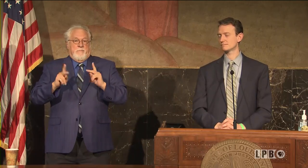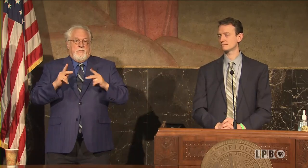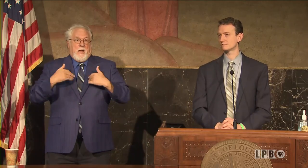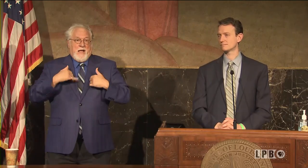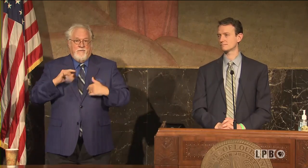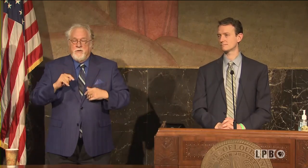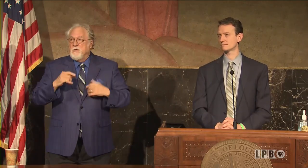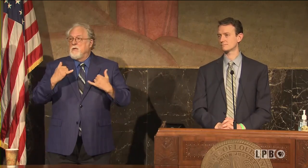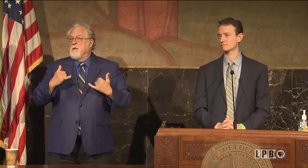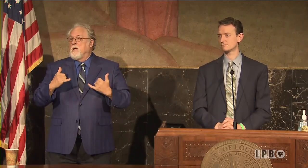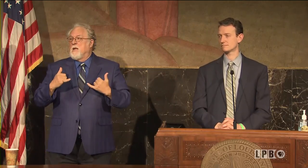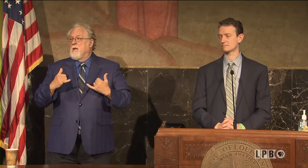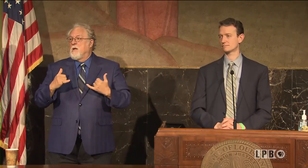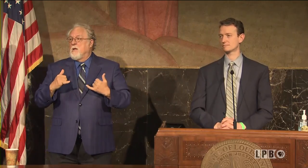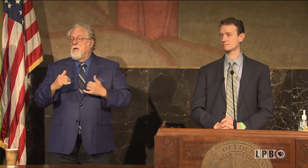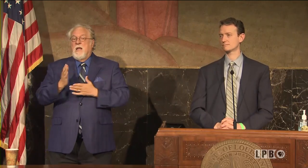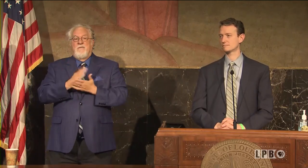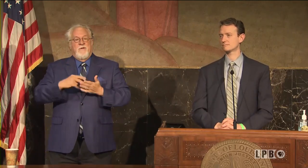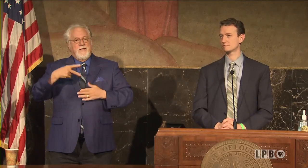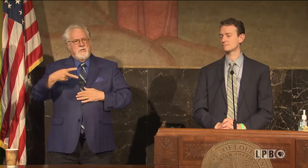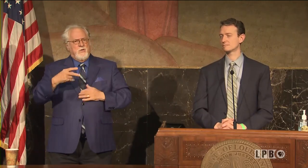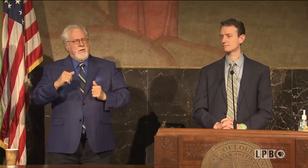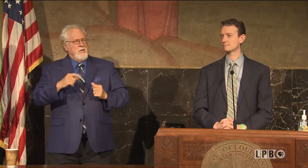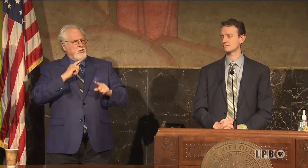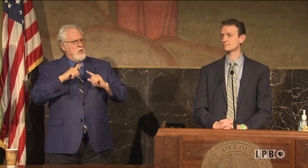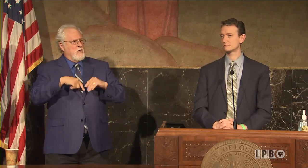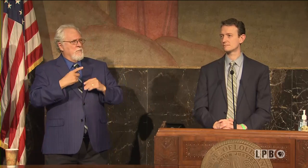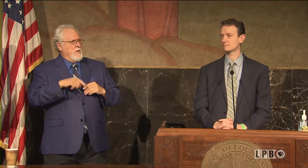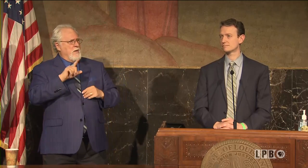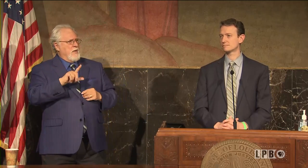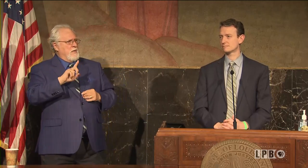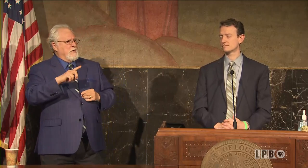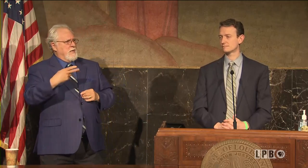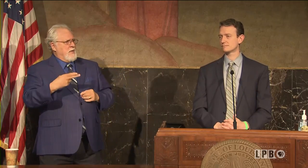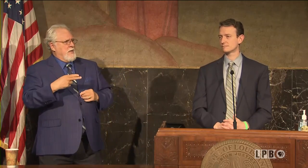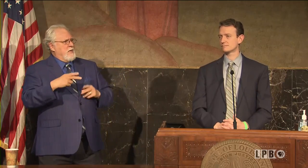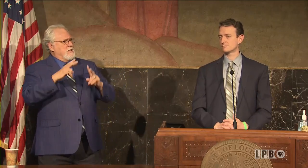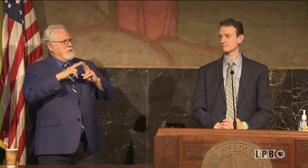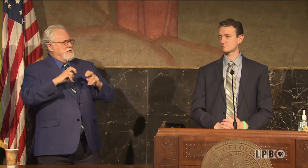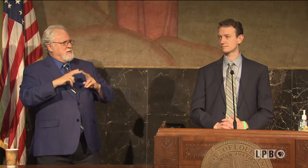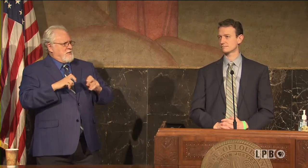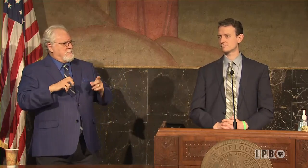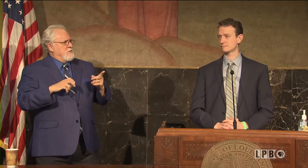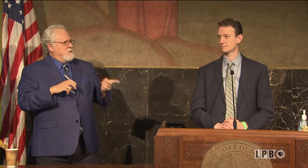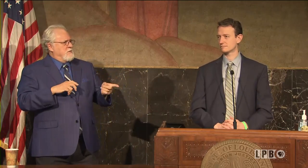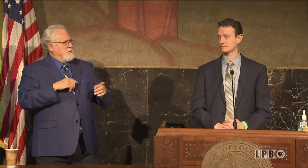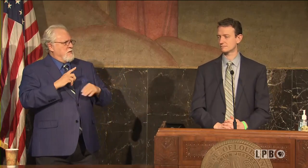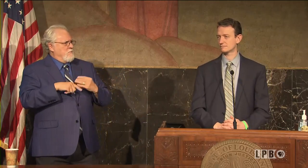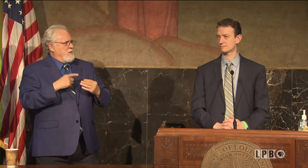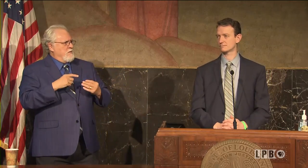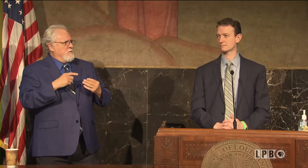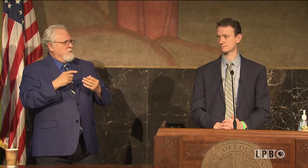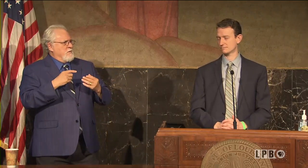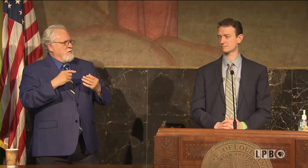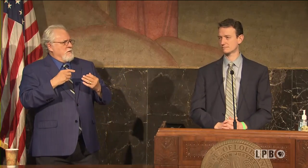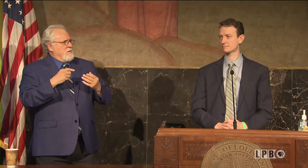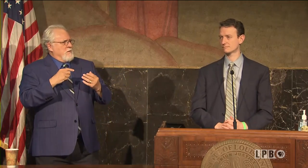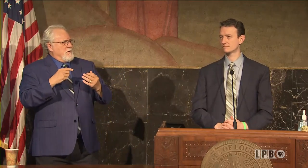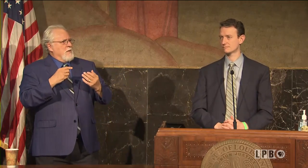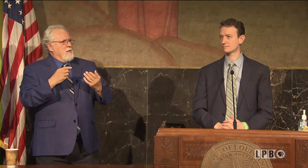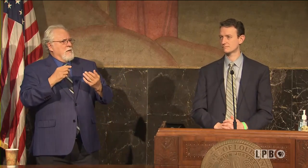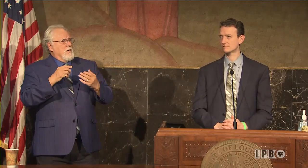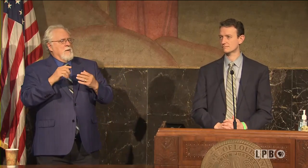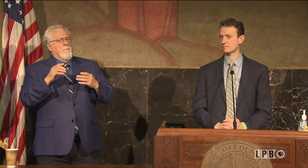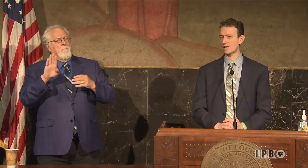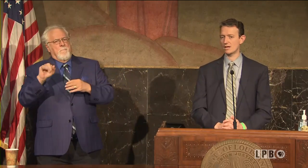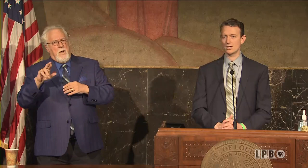Now in the middle of phase 2, kind of talk about LDH's assessment of bars, where we're at with that, and if they still pose an increased threat as opposed to other places